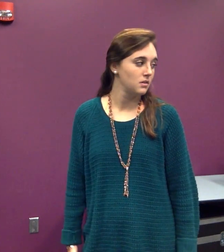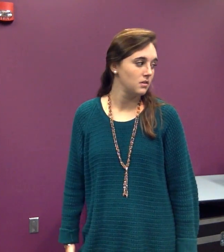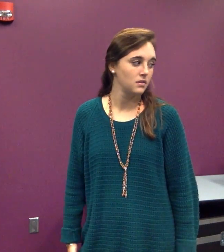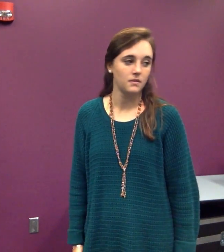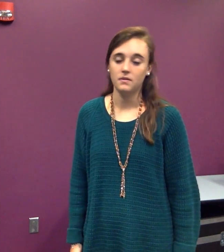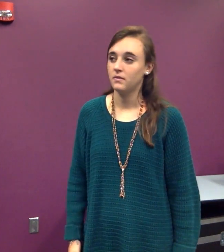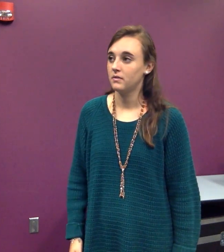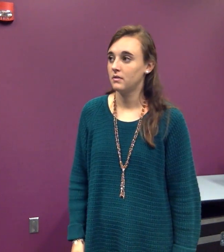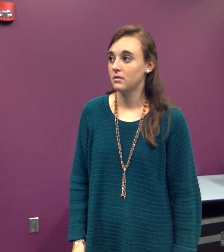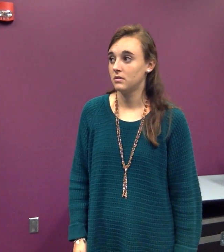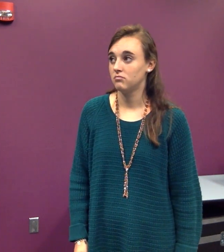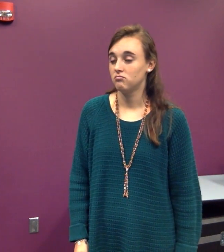Okay, does everyone have a triangle?